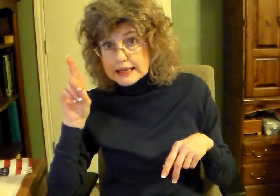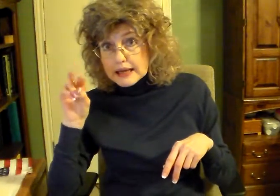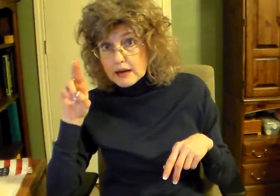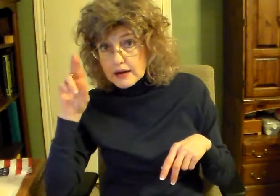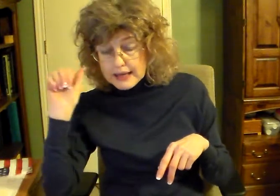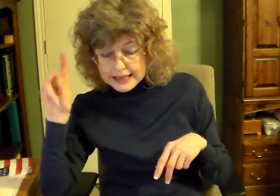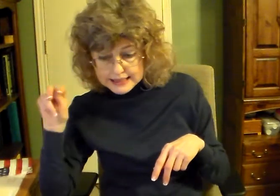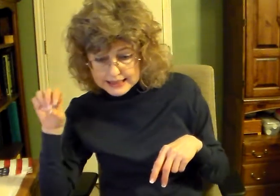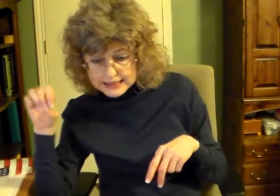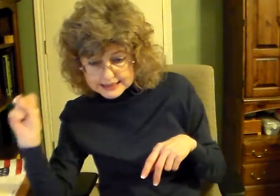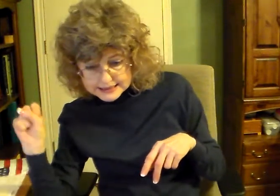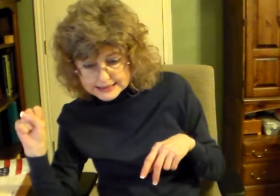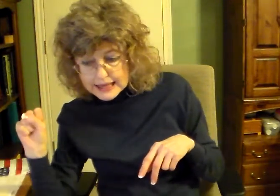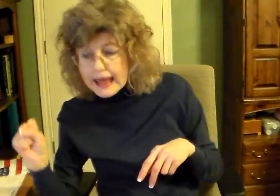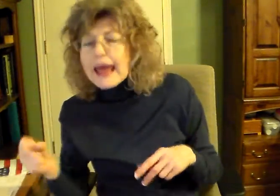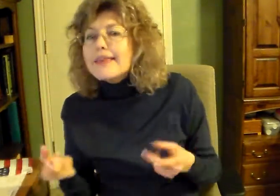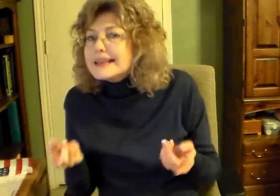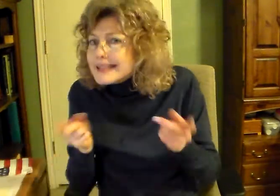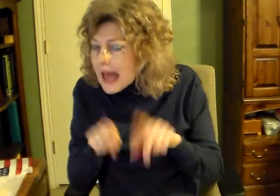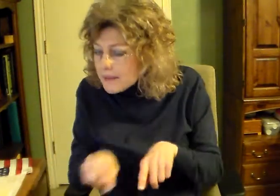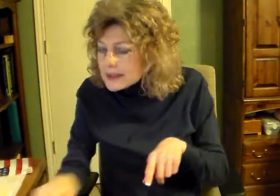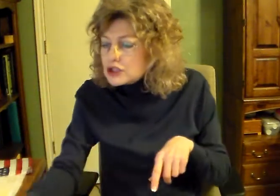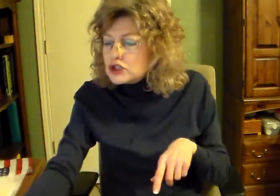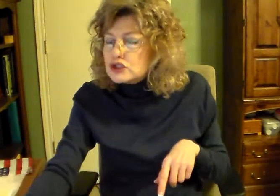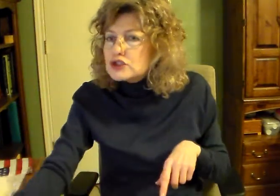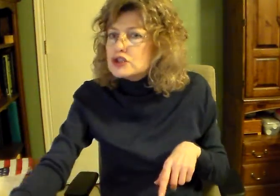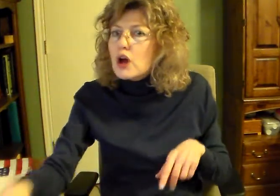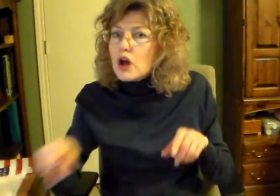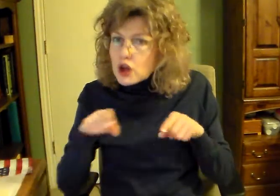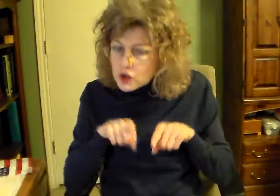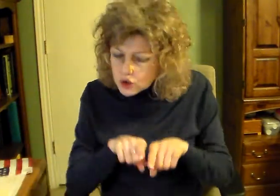during photosynthesis. Nearly all